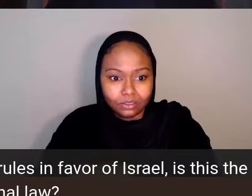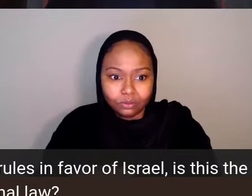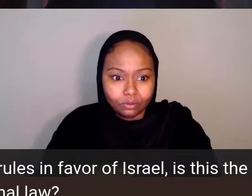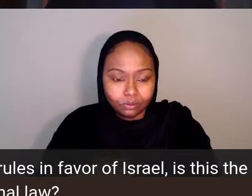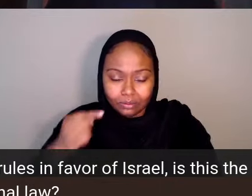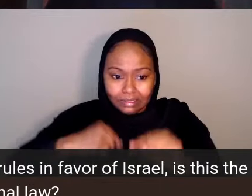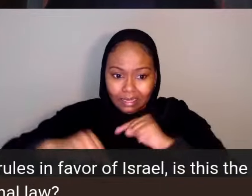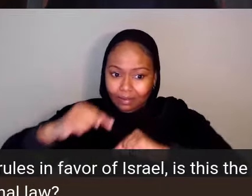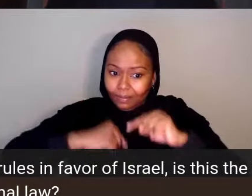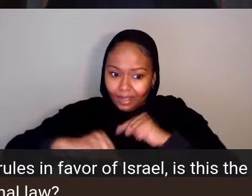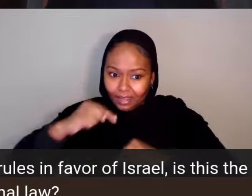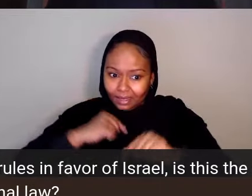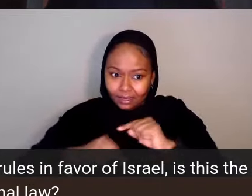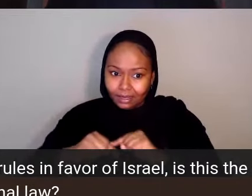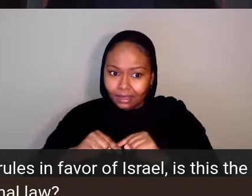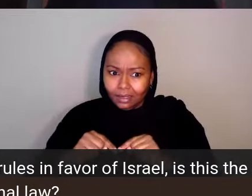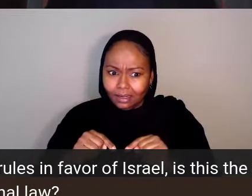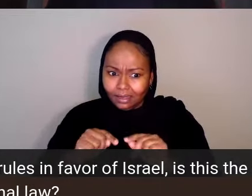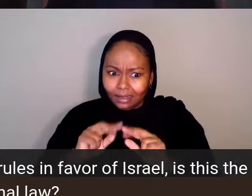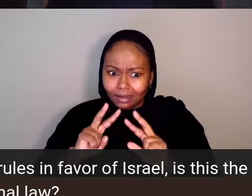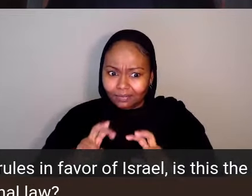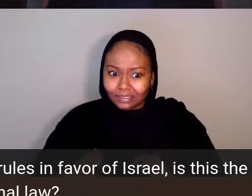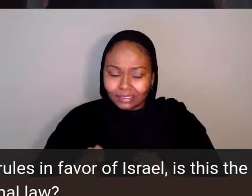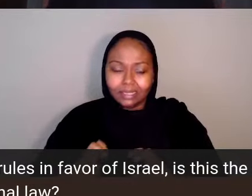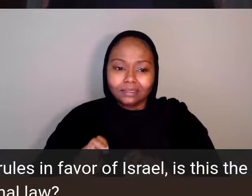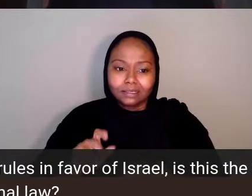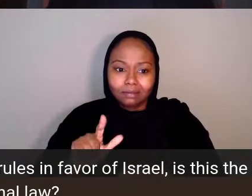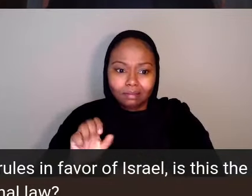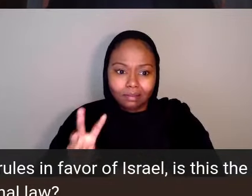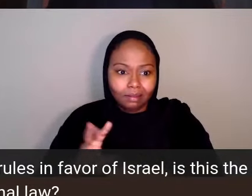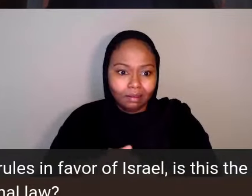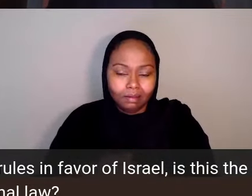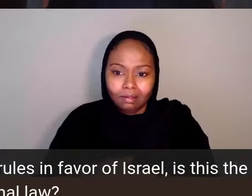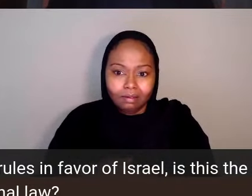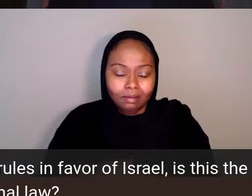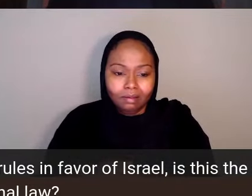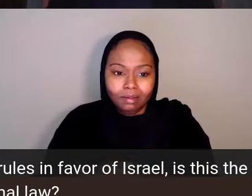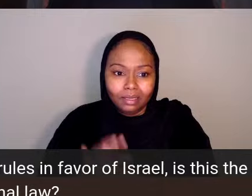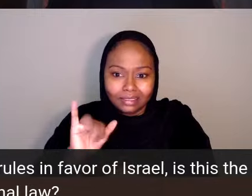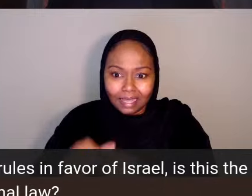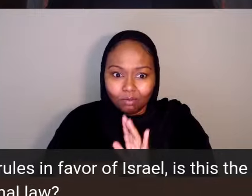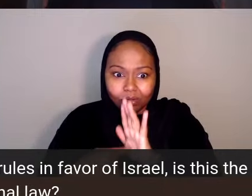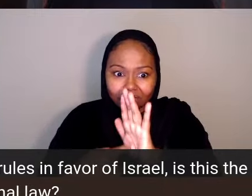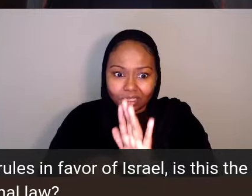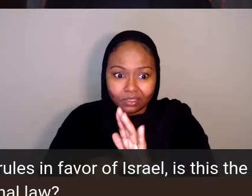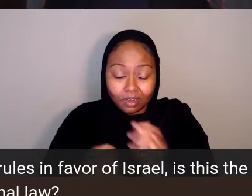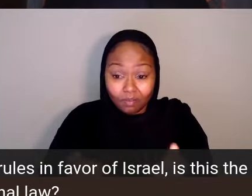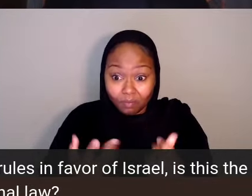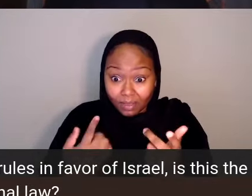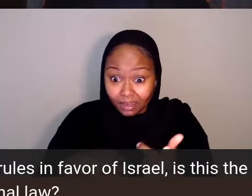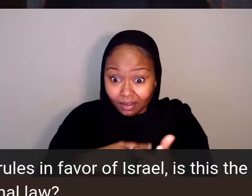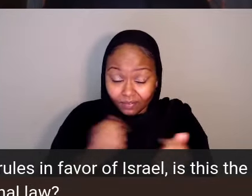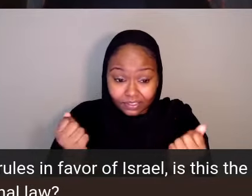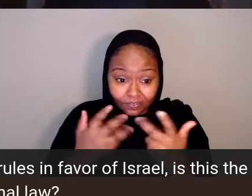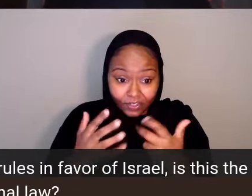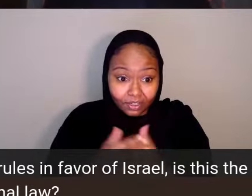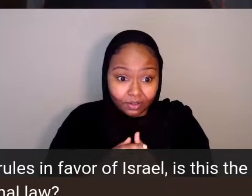and reassess the entire legal order, because it will be a reflection of what many of us fear,